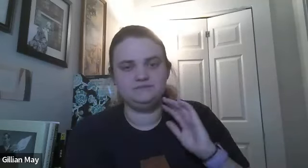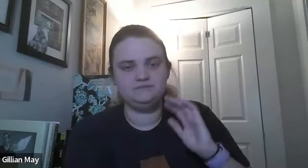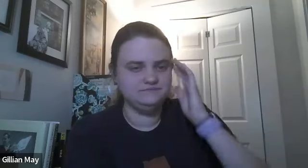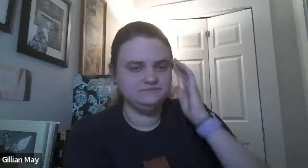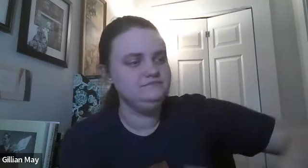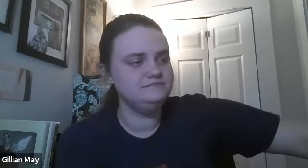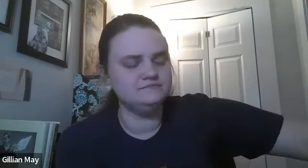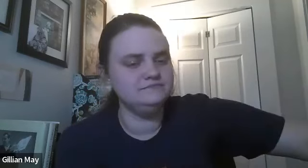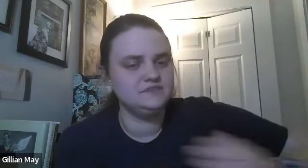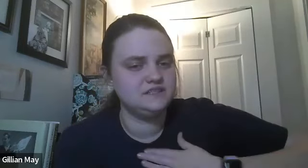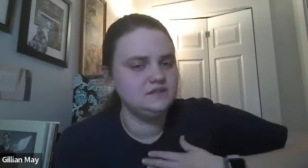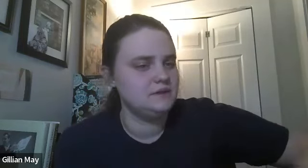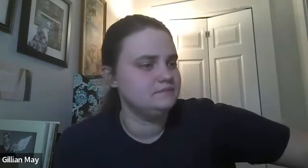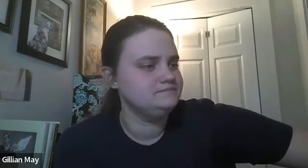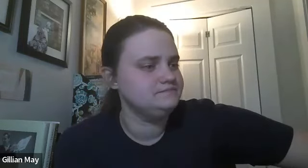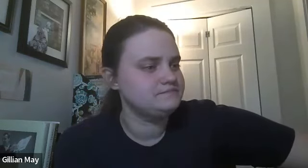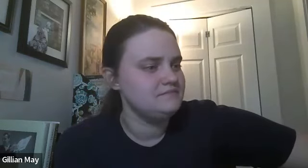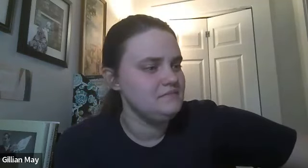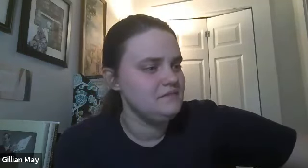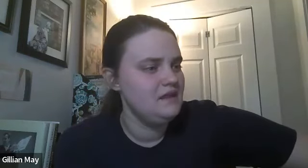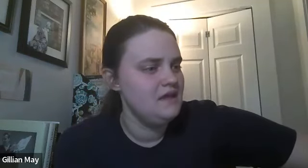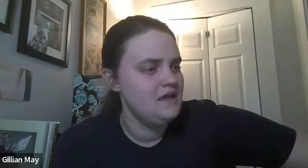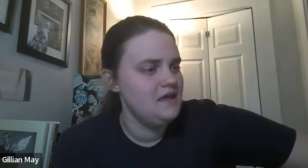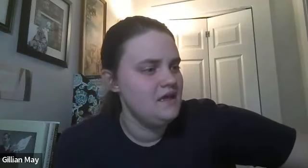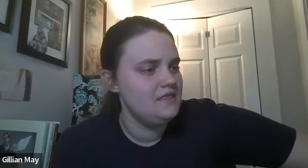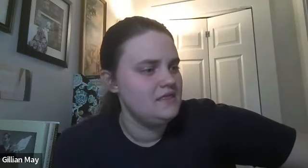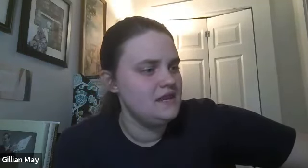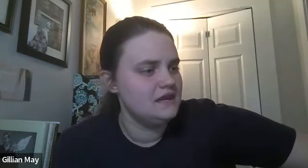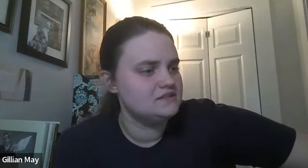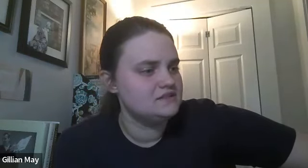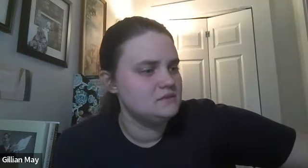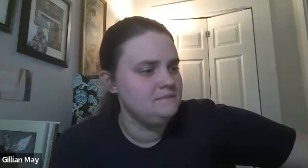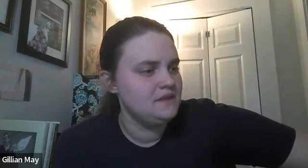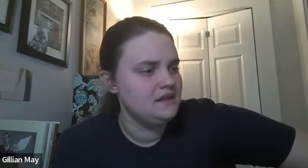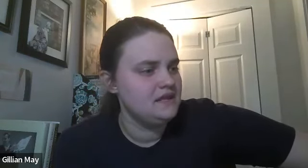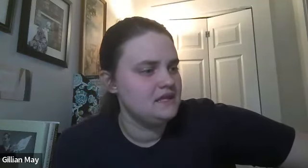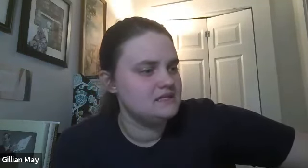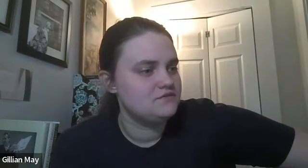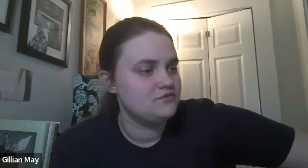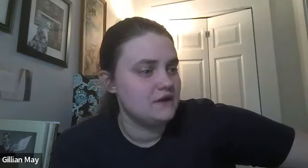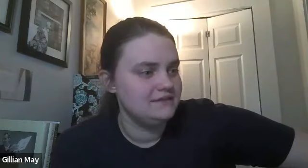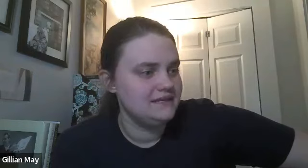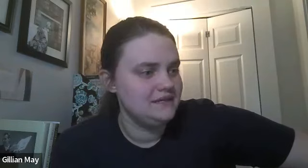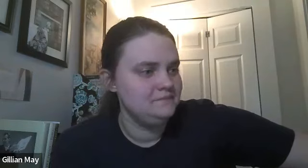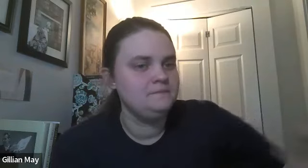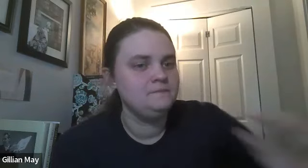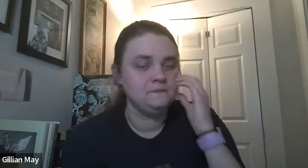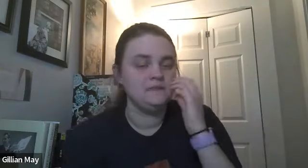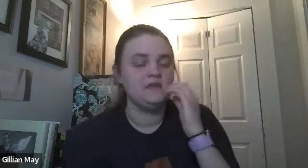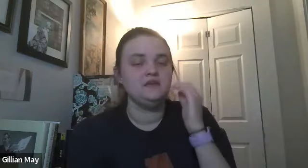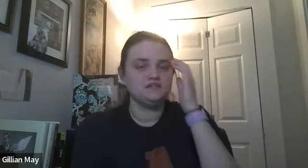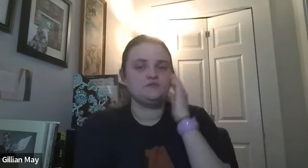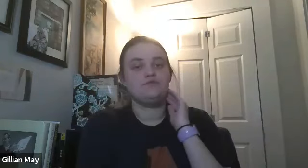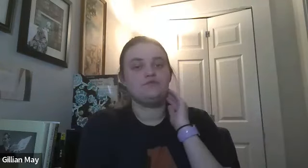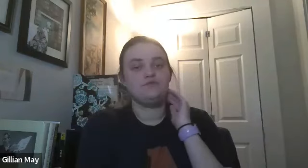motion. Excuse me. The next one is friendly. So friendly